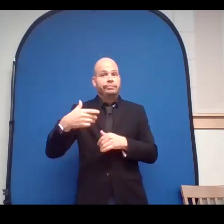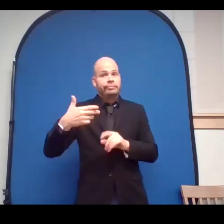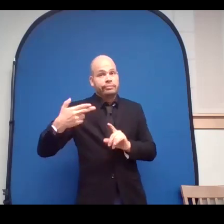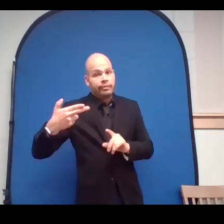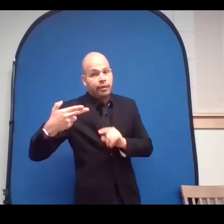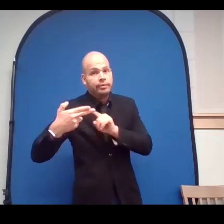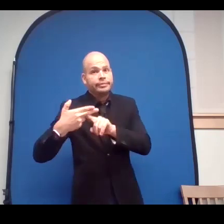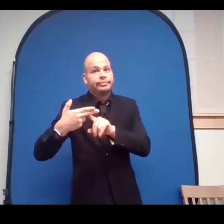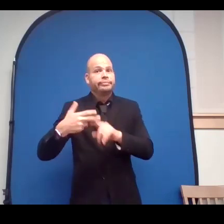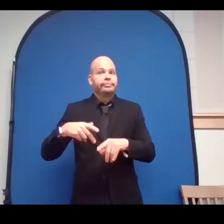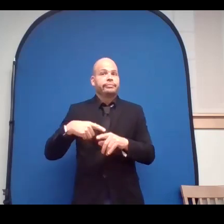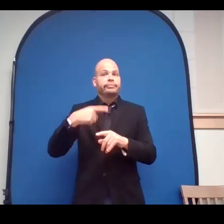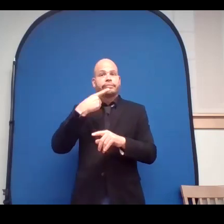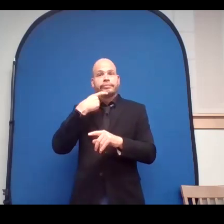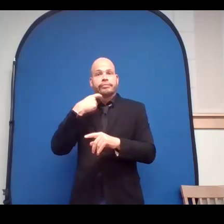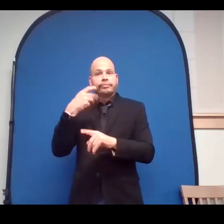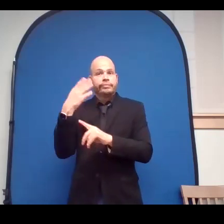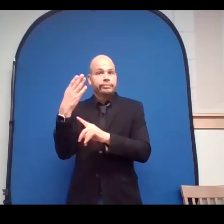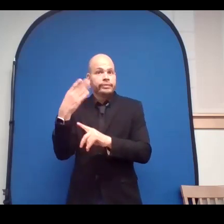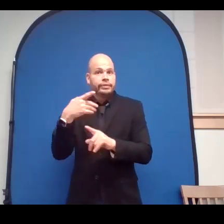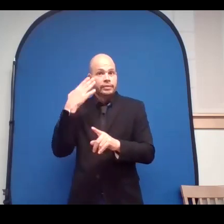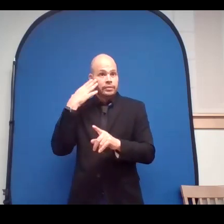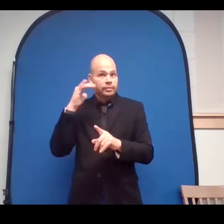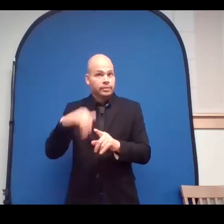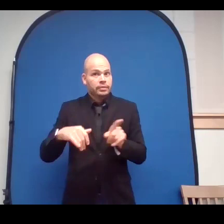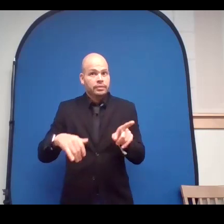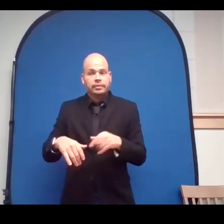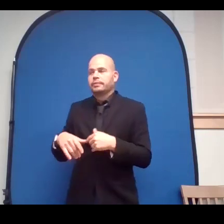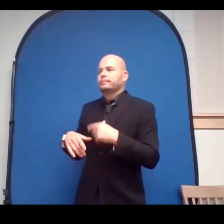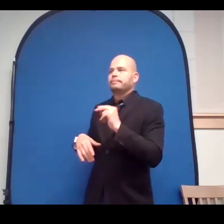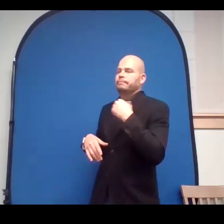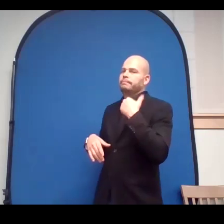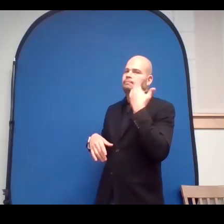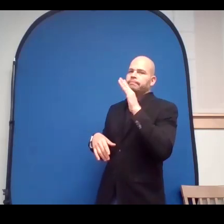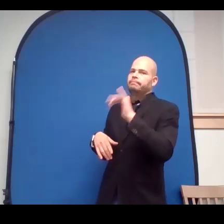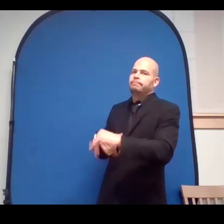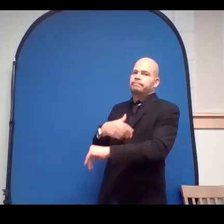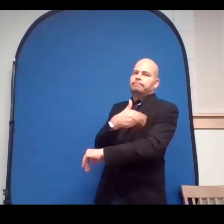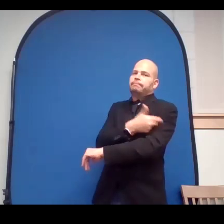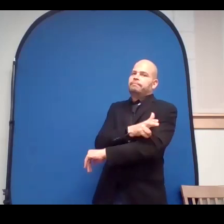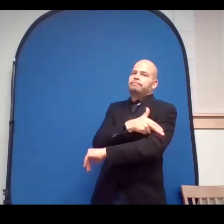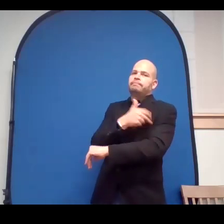law. I was not aware of the hospitals attempting to restrict his firearms. No, sir.